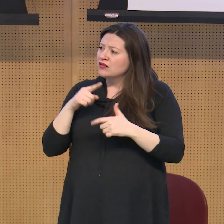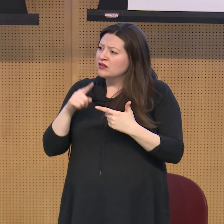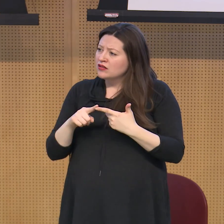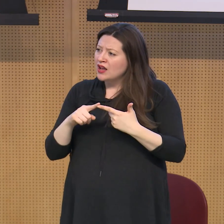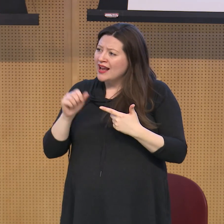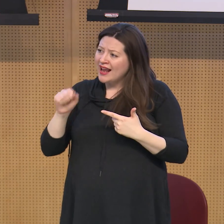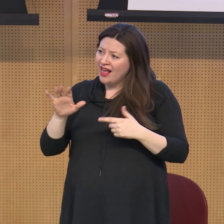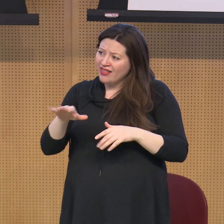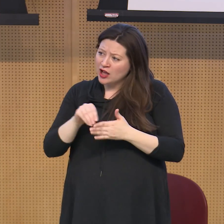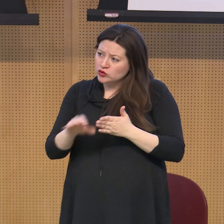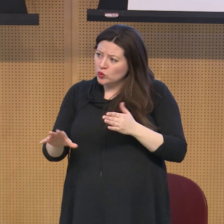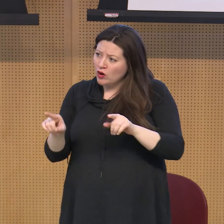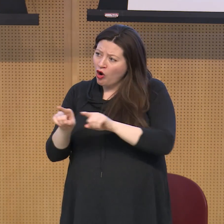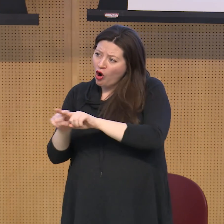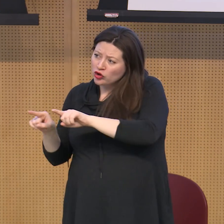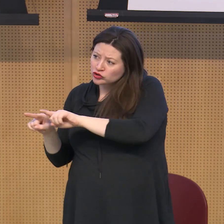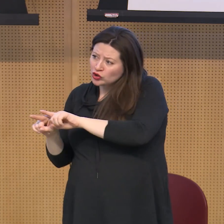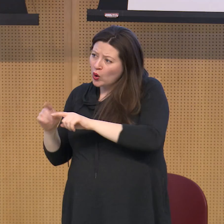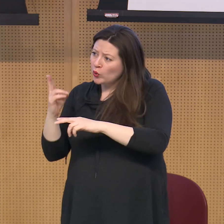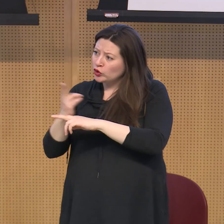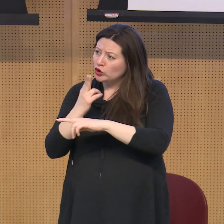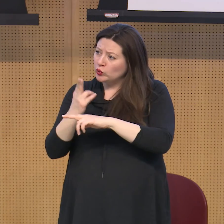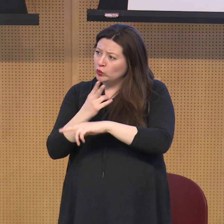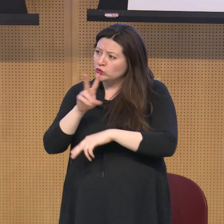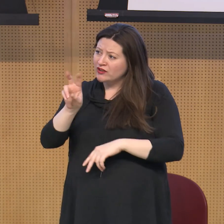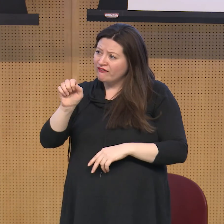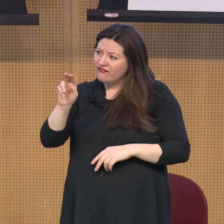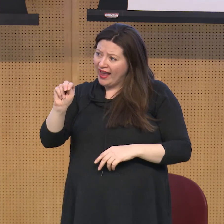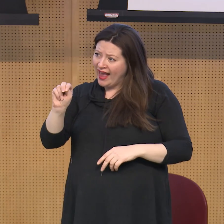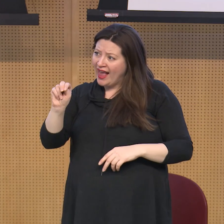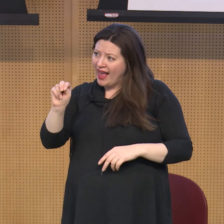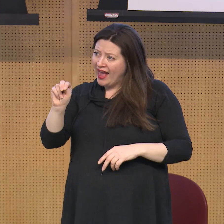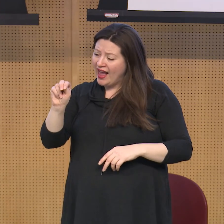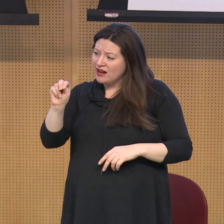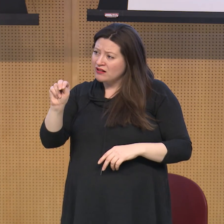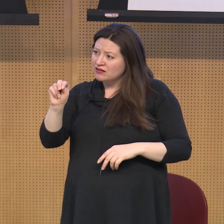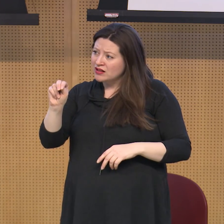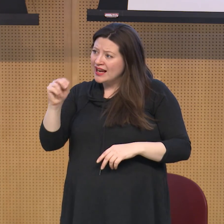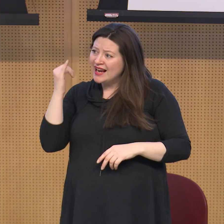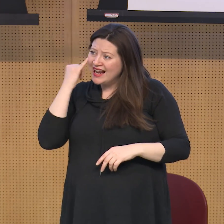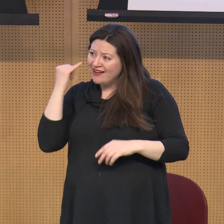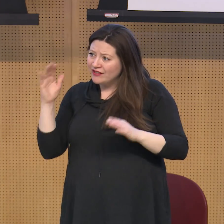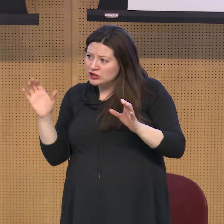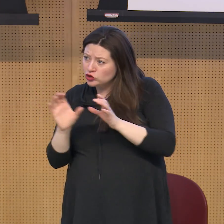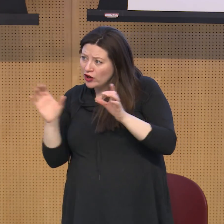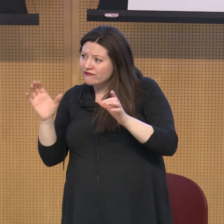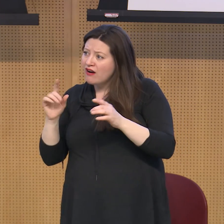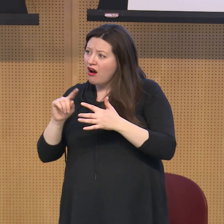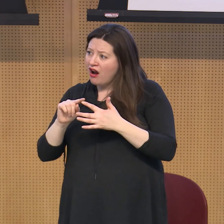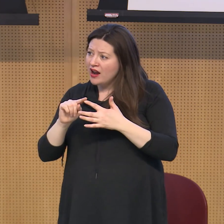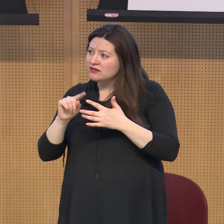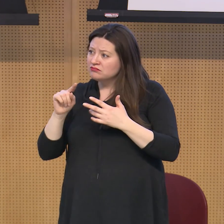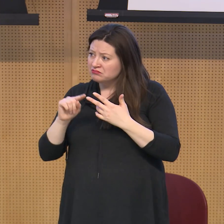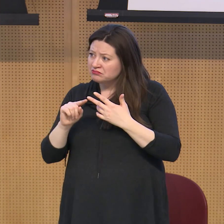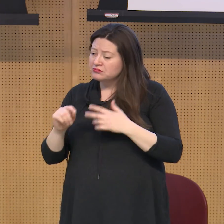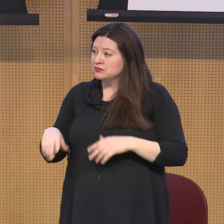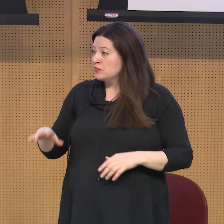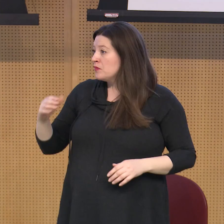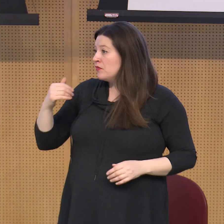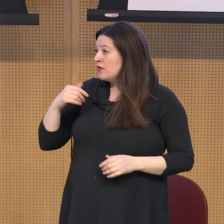request? And can that student also use a van, be a driver in the van if they get certified and we